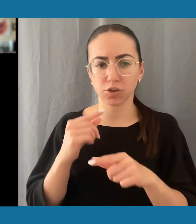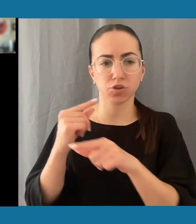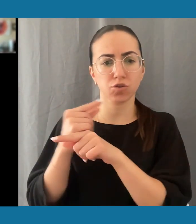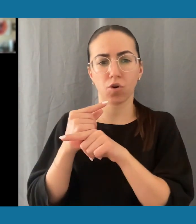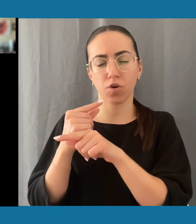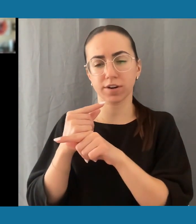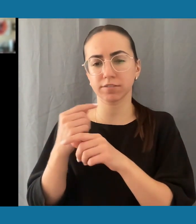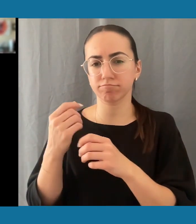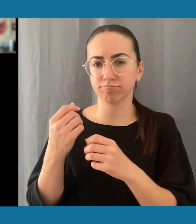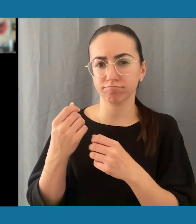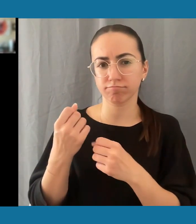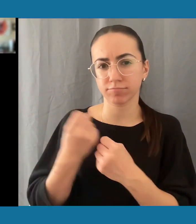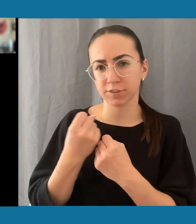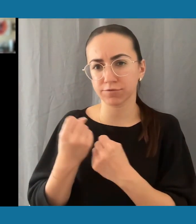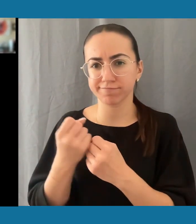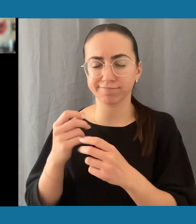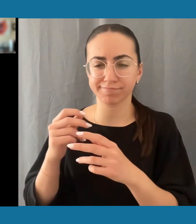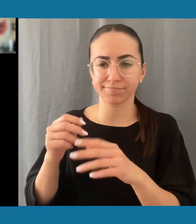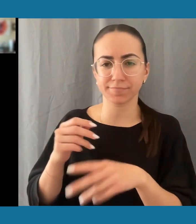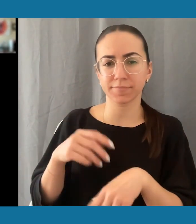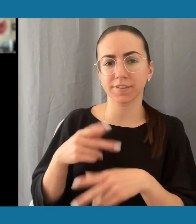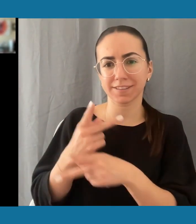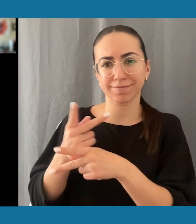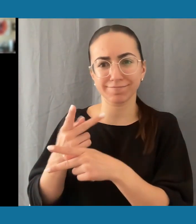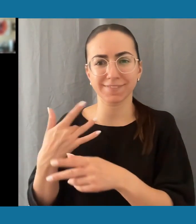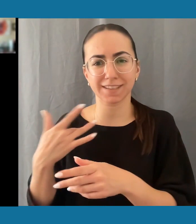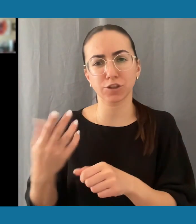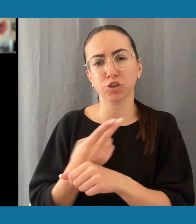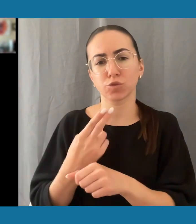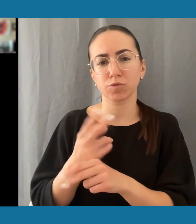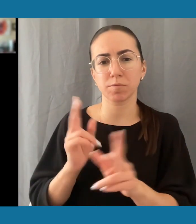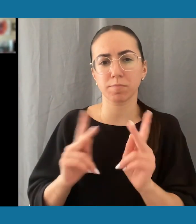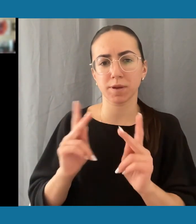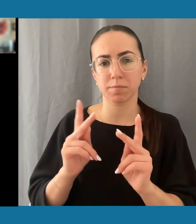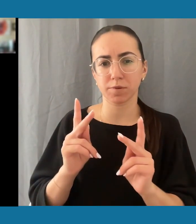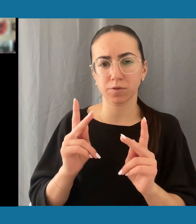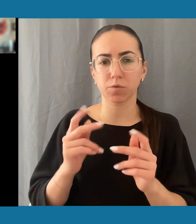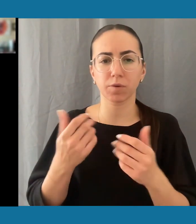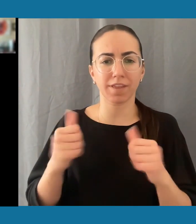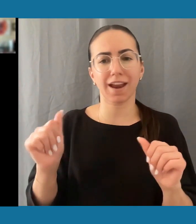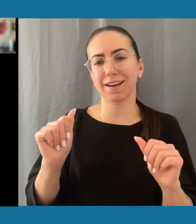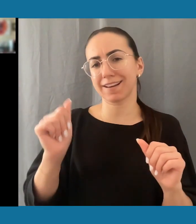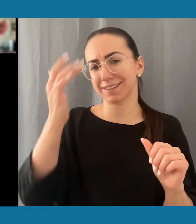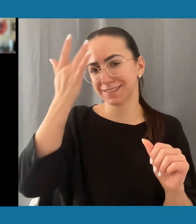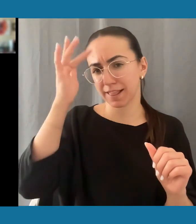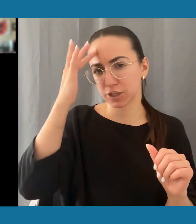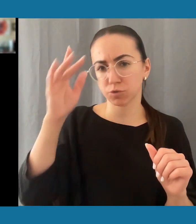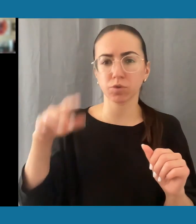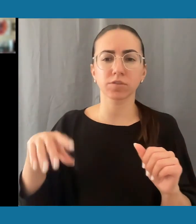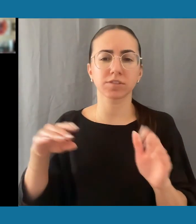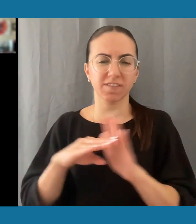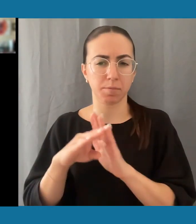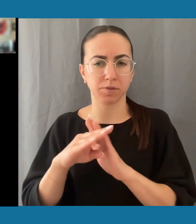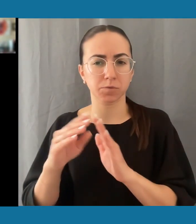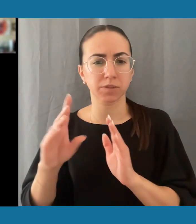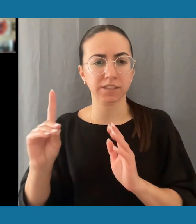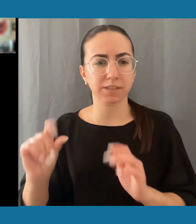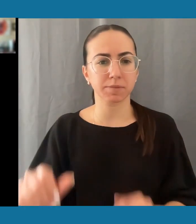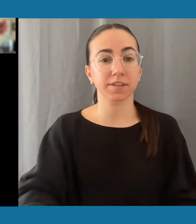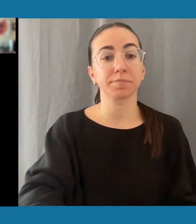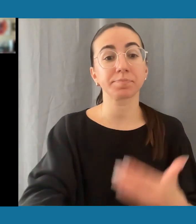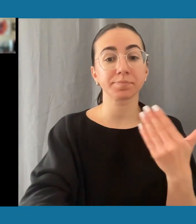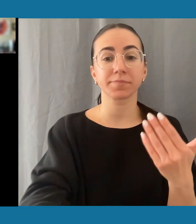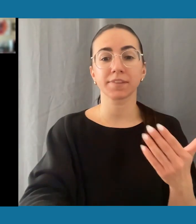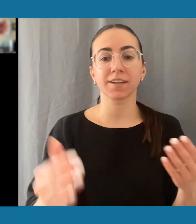frequently for people with intellectual and developmental disabilities. Next slide. So